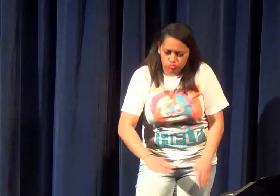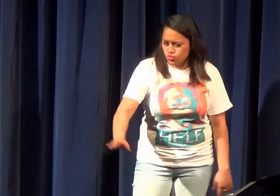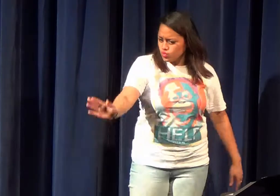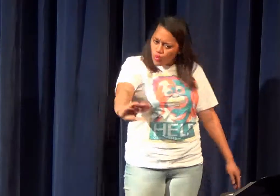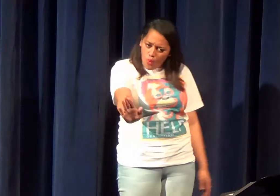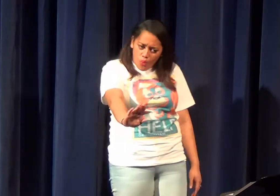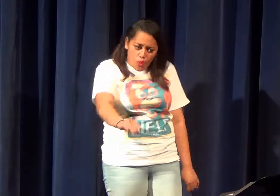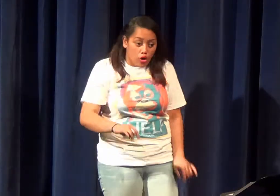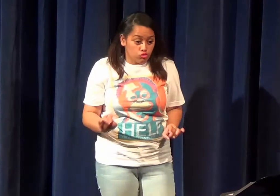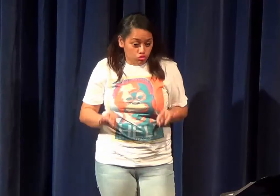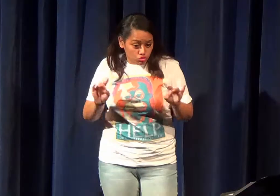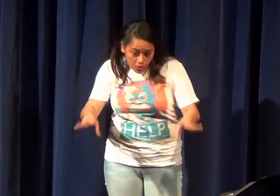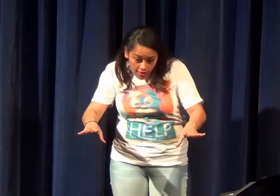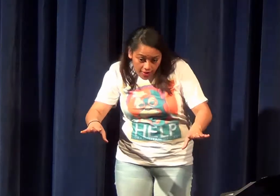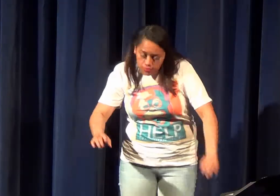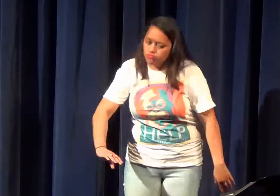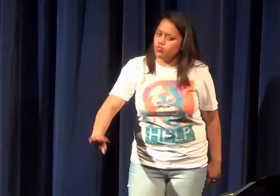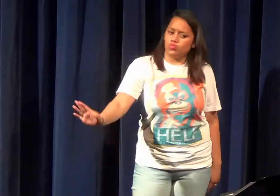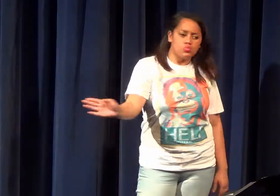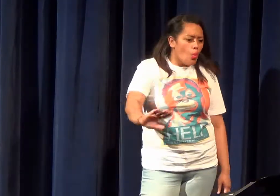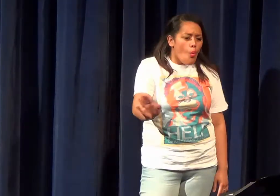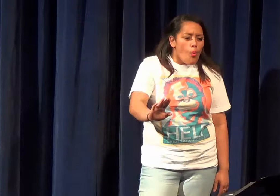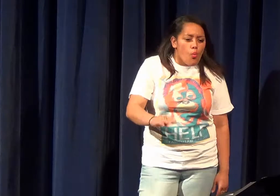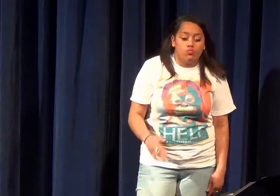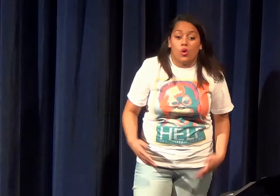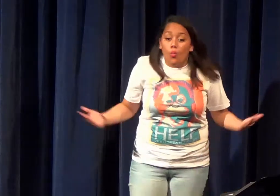Now, they don't live here in New Zealand, nor do they live in Australia.